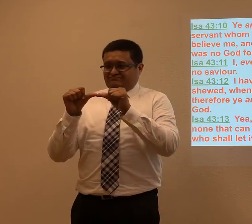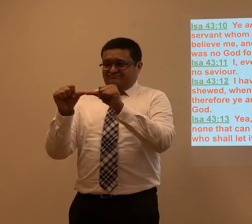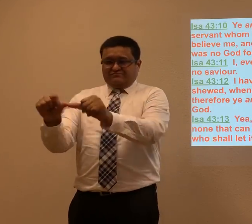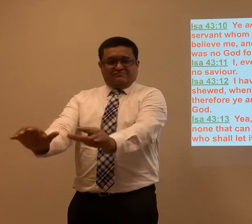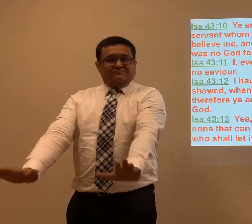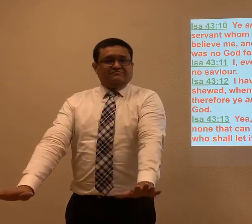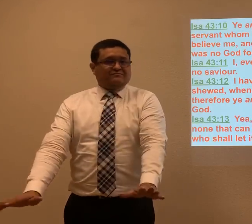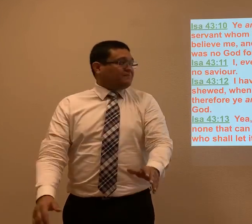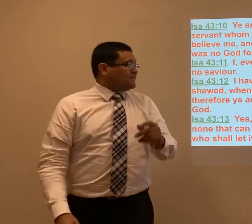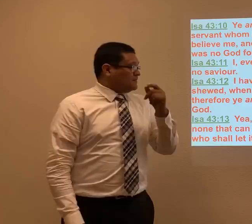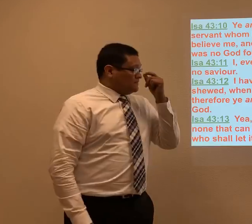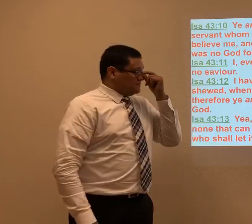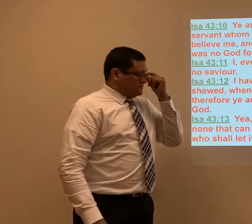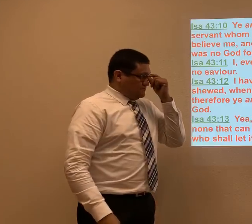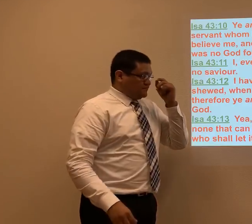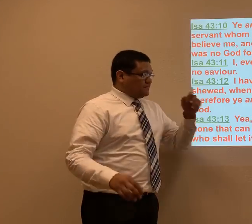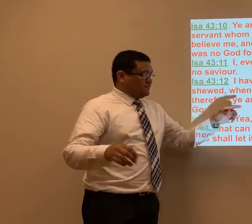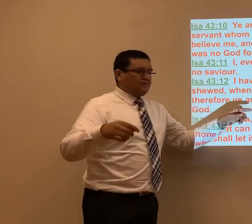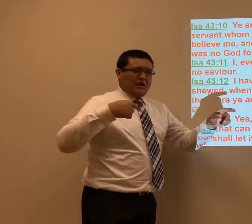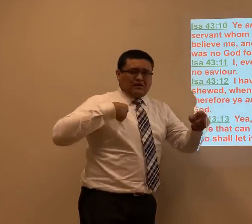says I am, which goes on infinitely.